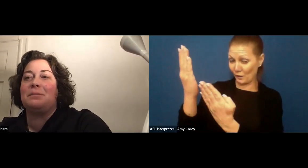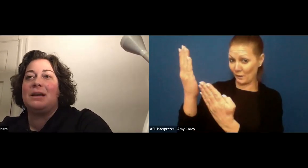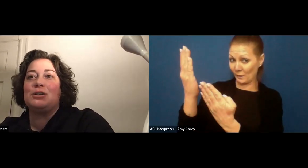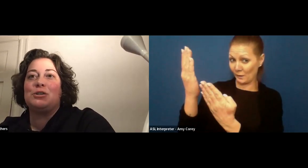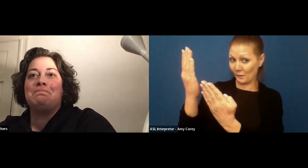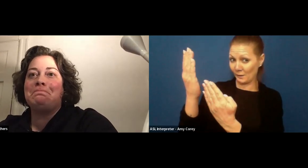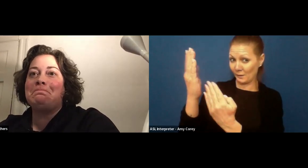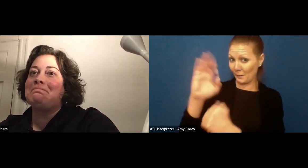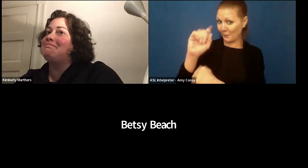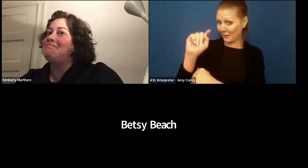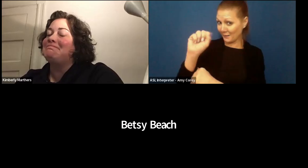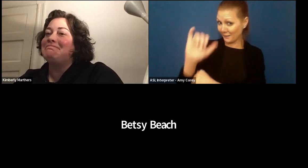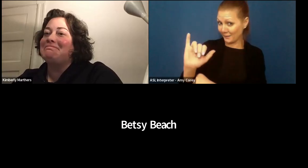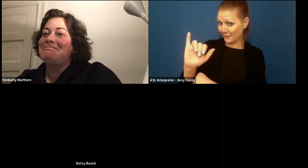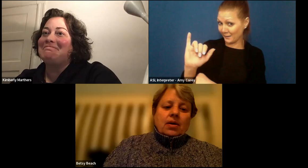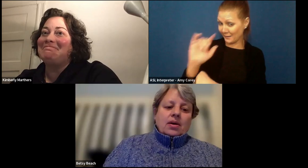Miss Betsy Beach?